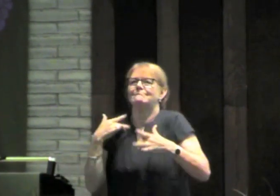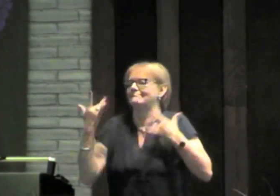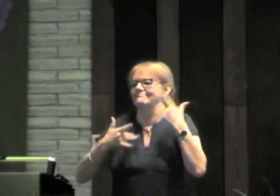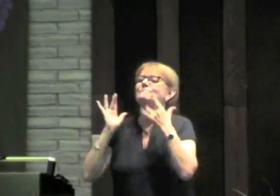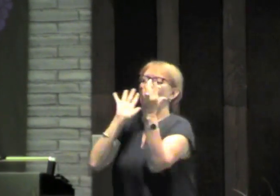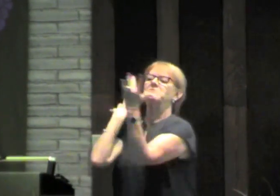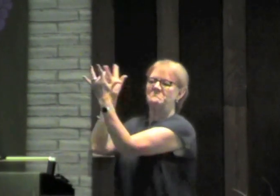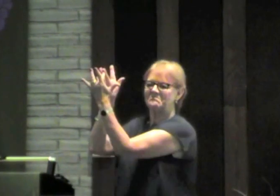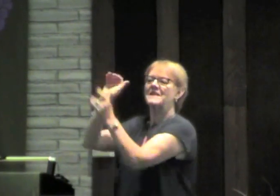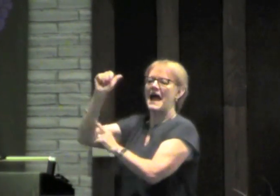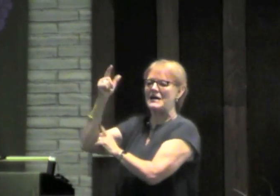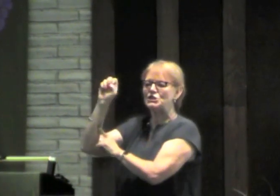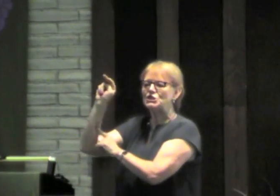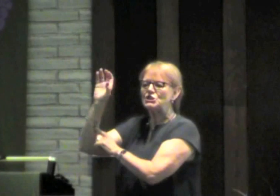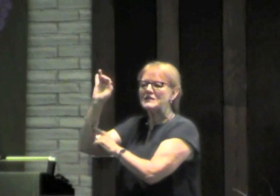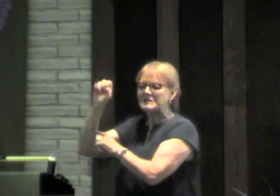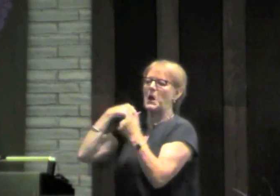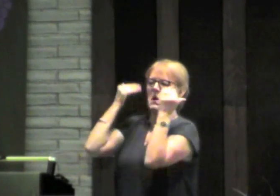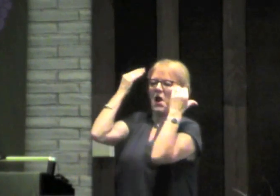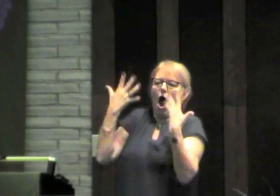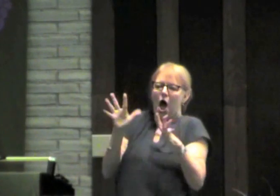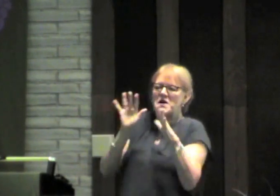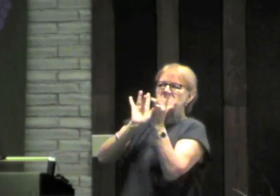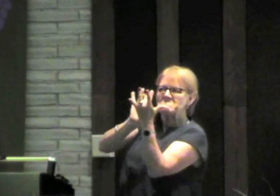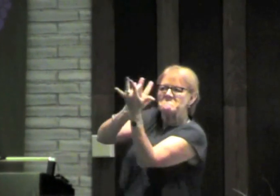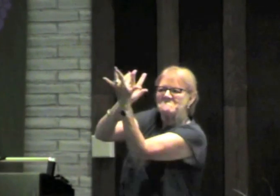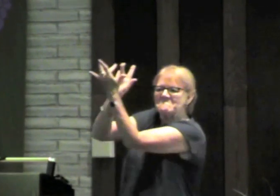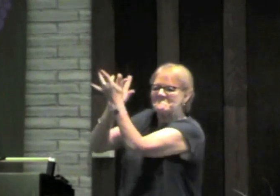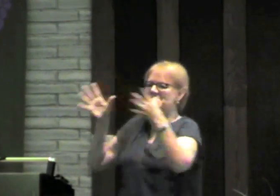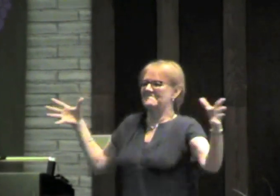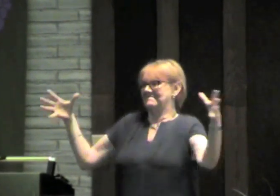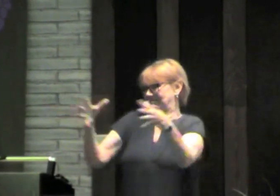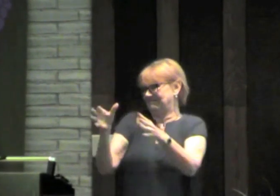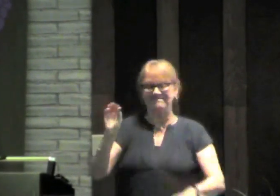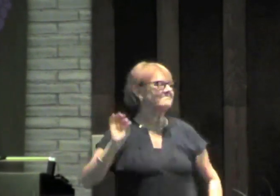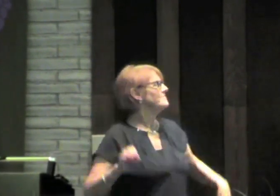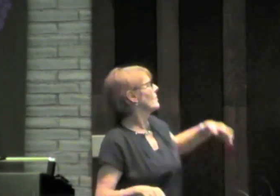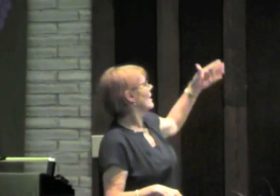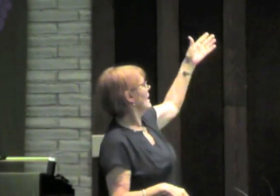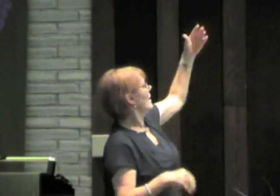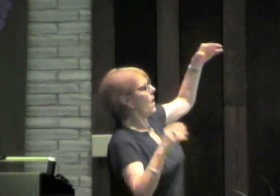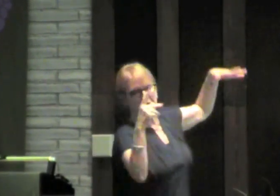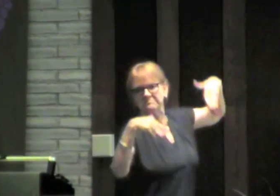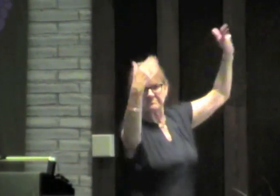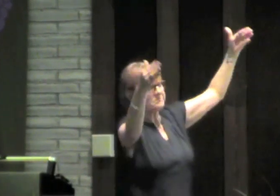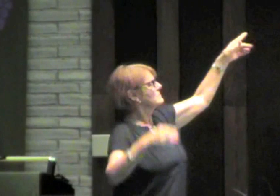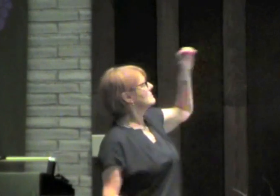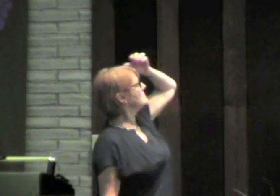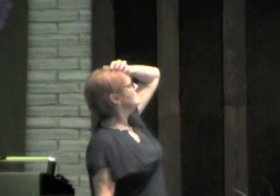be glad to give you advice. And I'll give you the contact information of the agencies that we used, because they've already had experience putting this